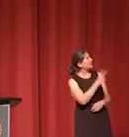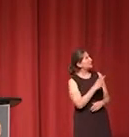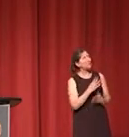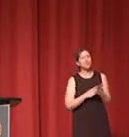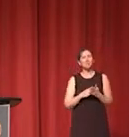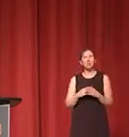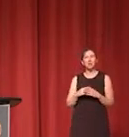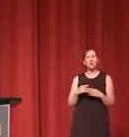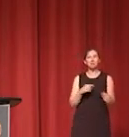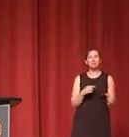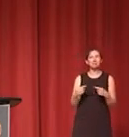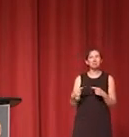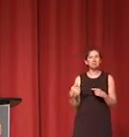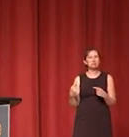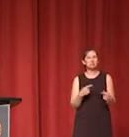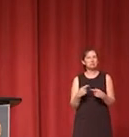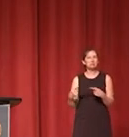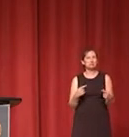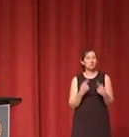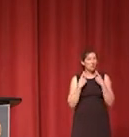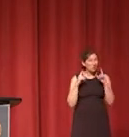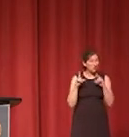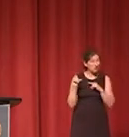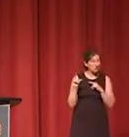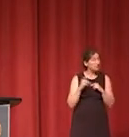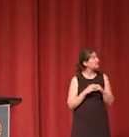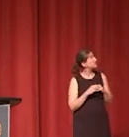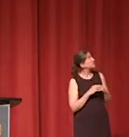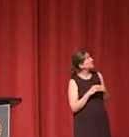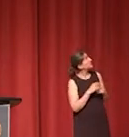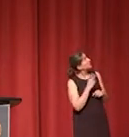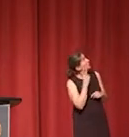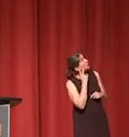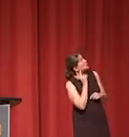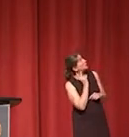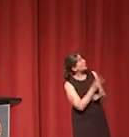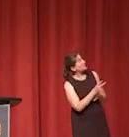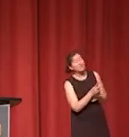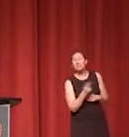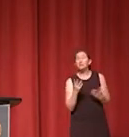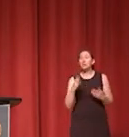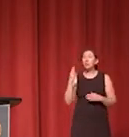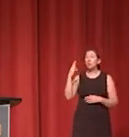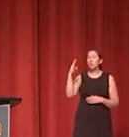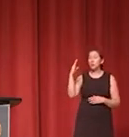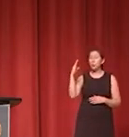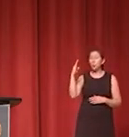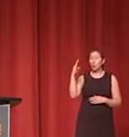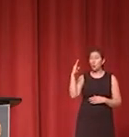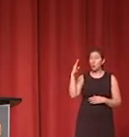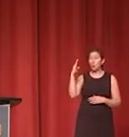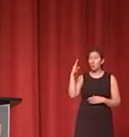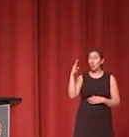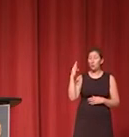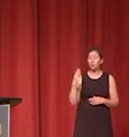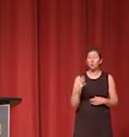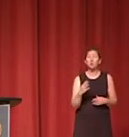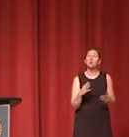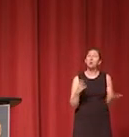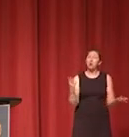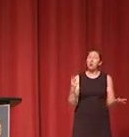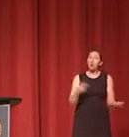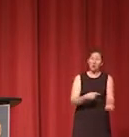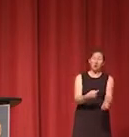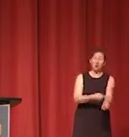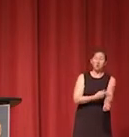picture here on the left, those who got the aducanumab, either low or high dose, it did lower